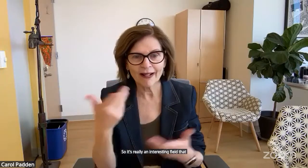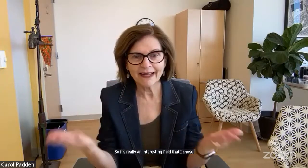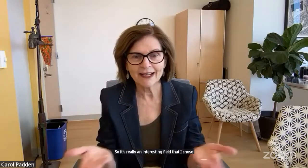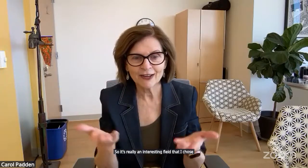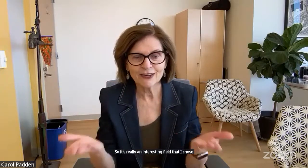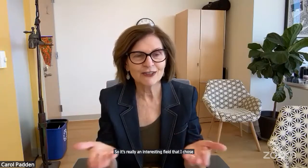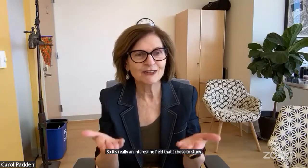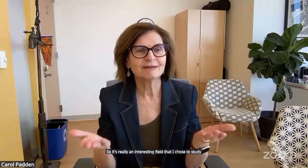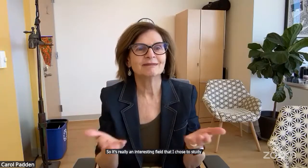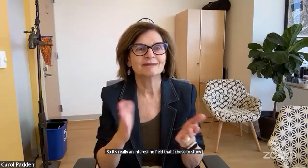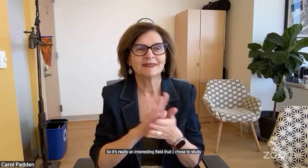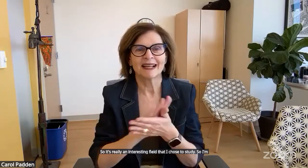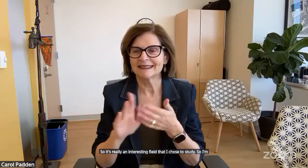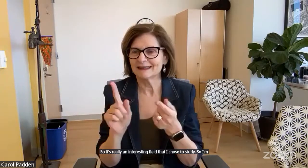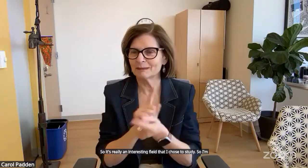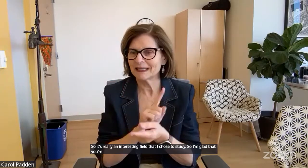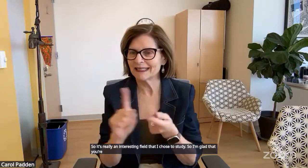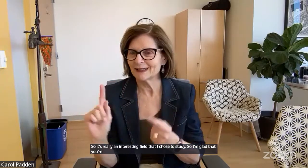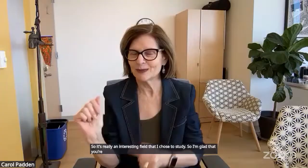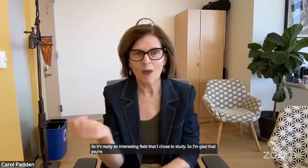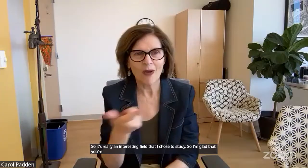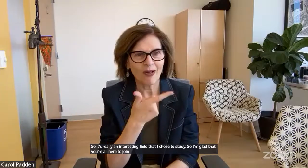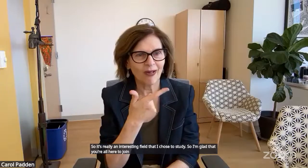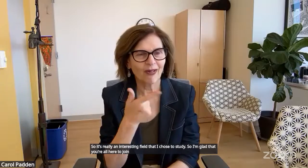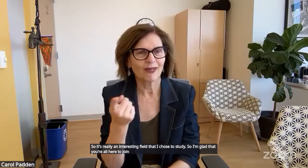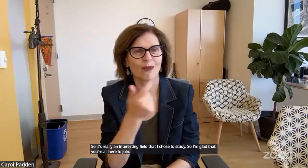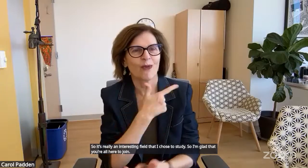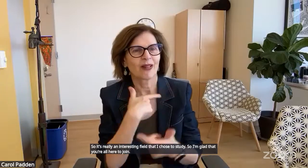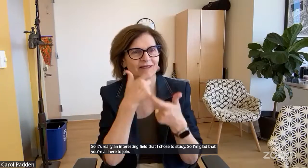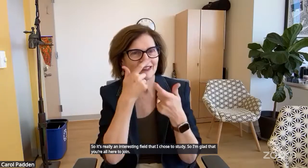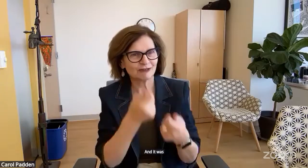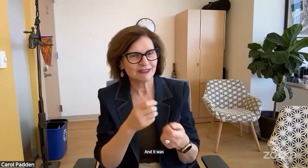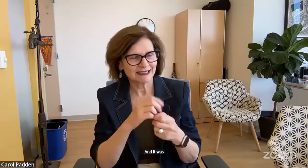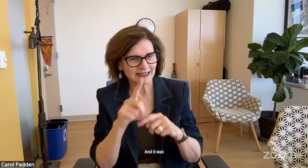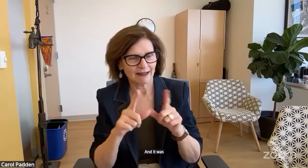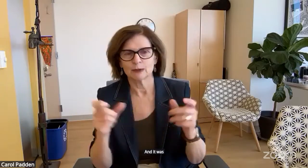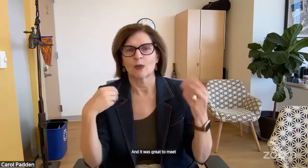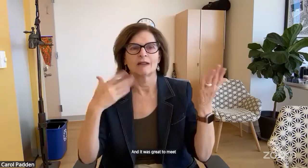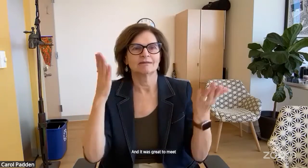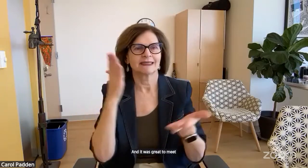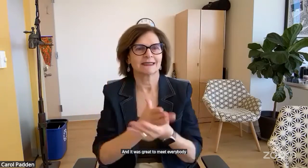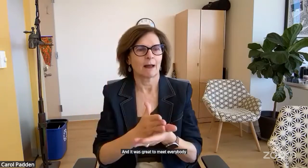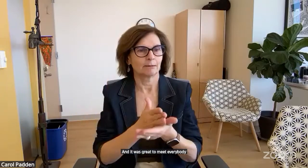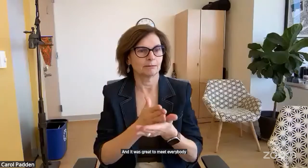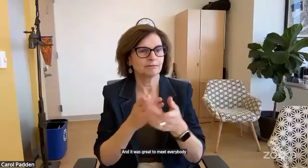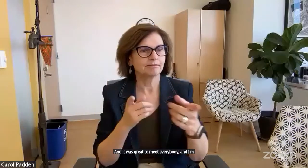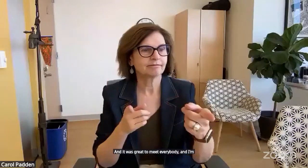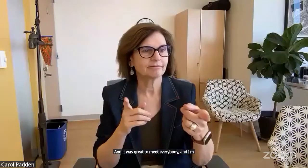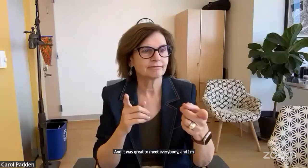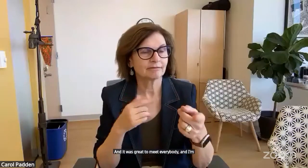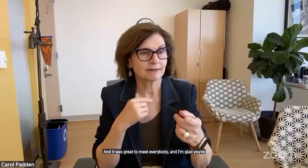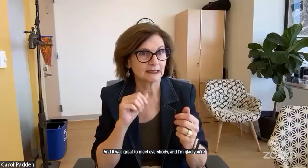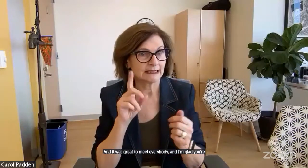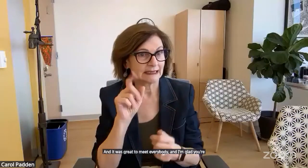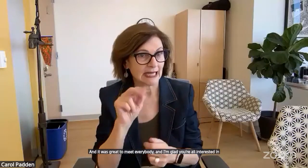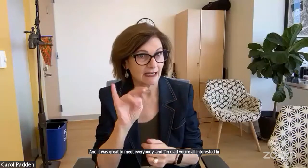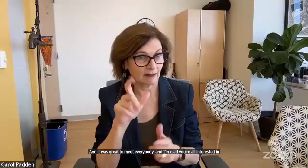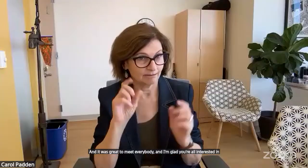study. So I'm glad that you were all here to join, and it was great to meet everybody. And I'm glad you're all interested in sign language, and I'll